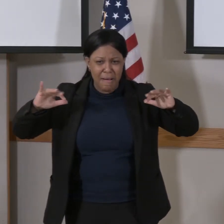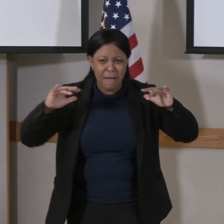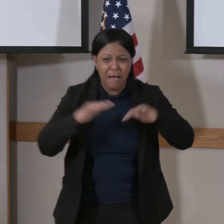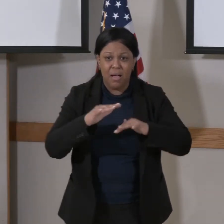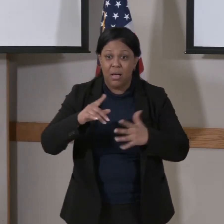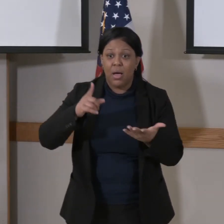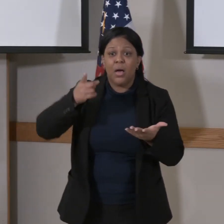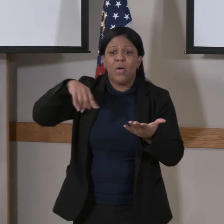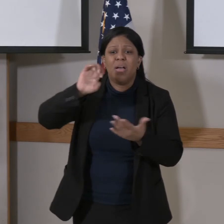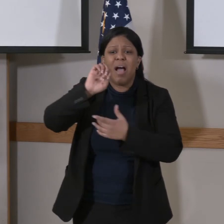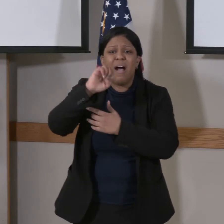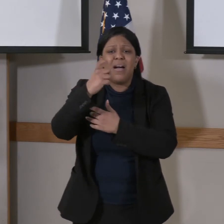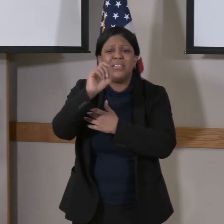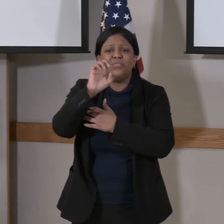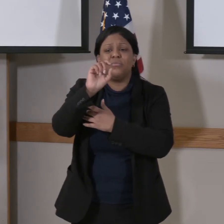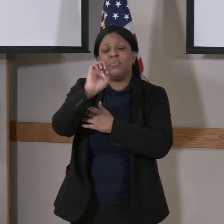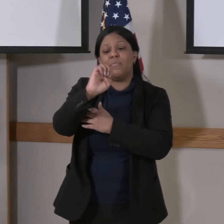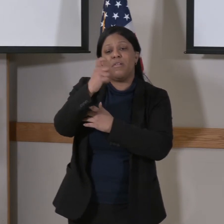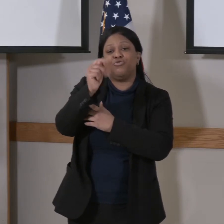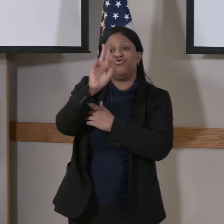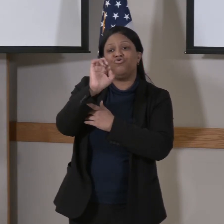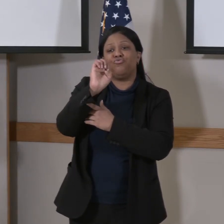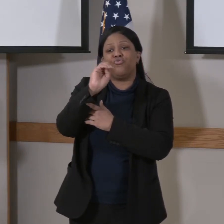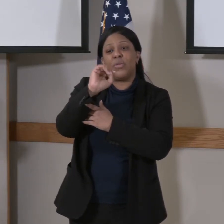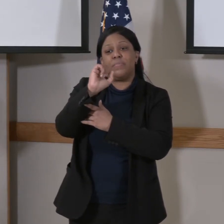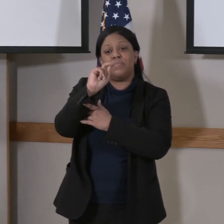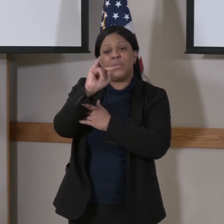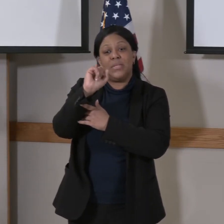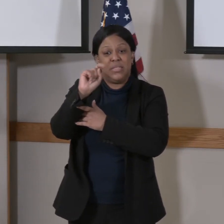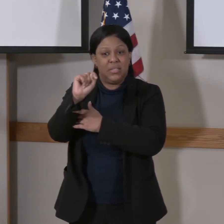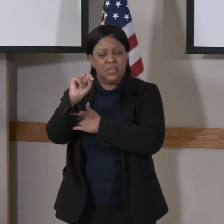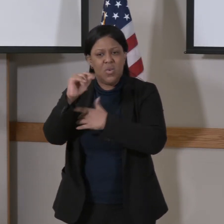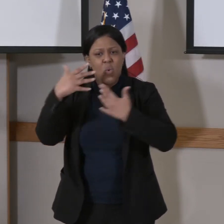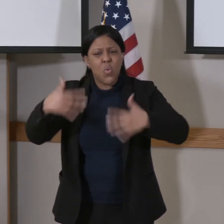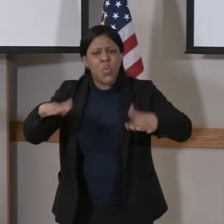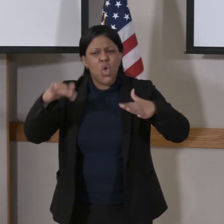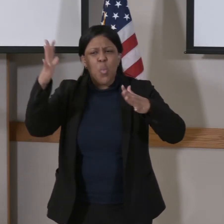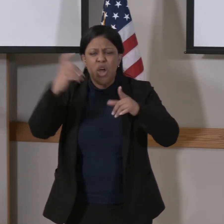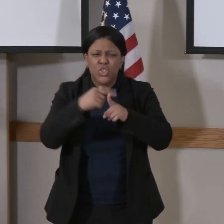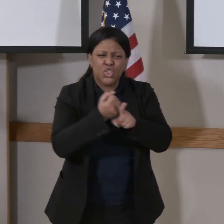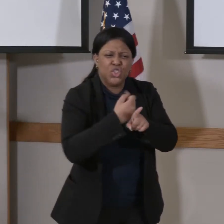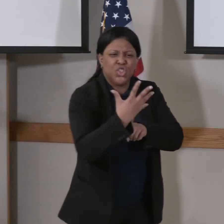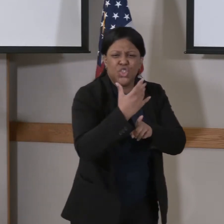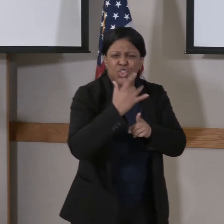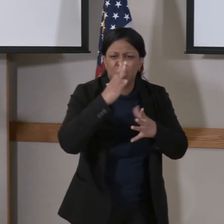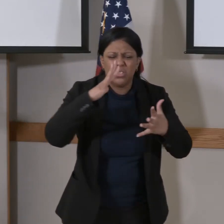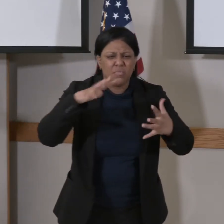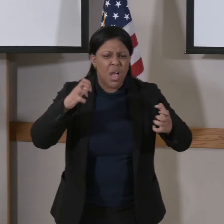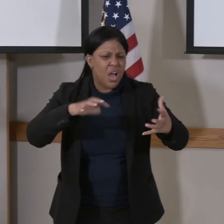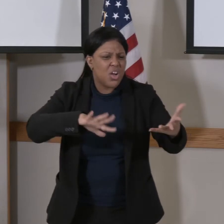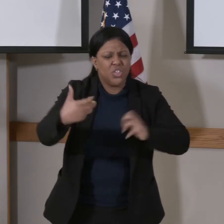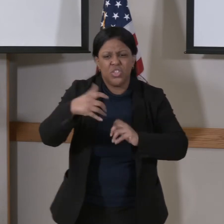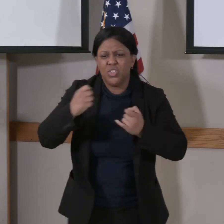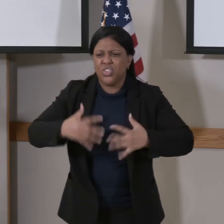nation's capital. What kind of work and intelligence is being done to make sure that people